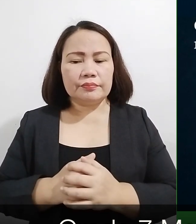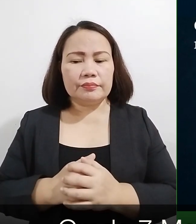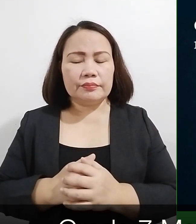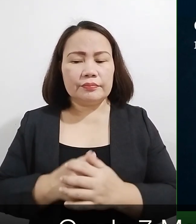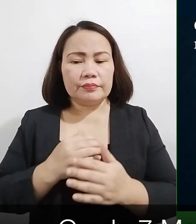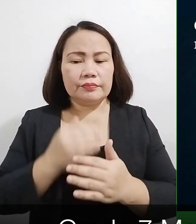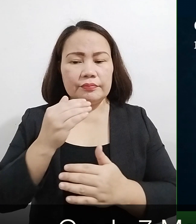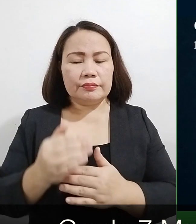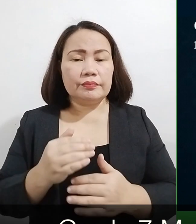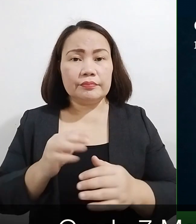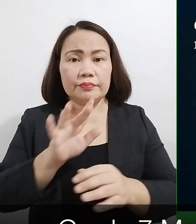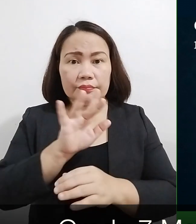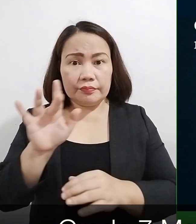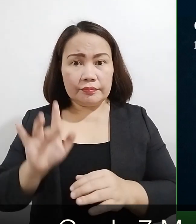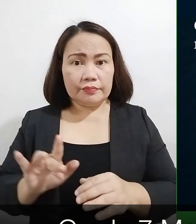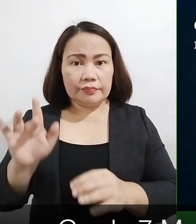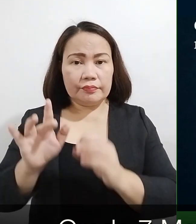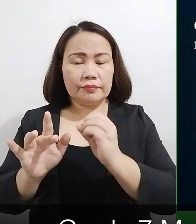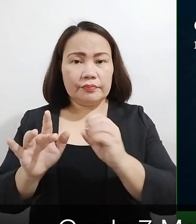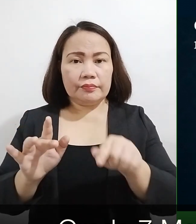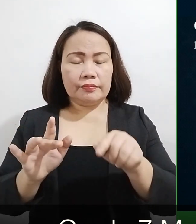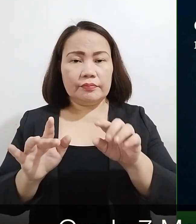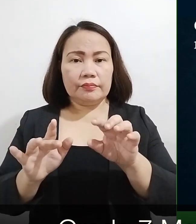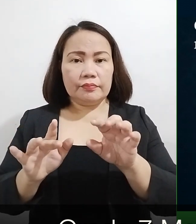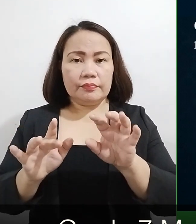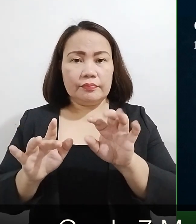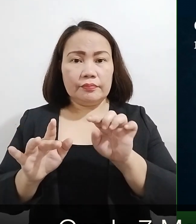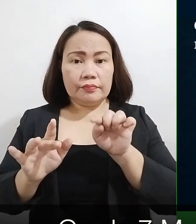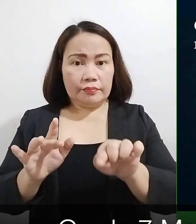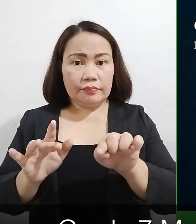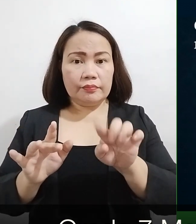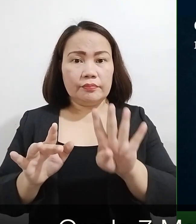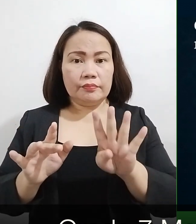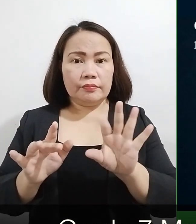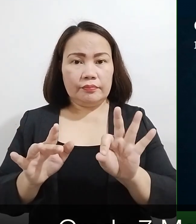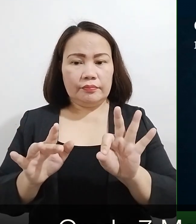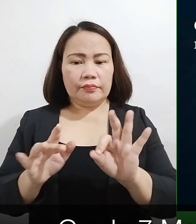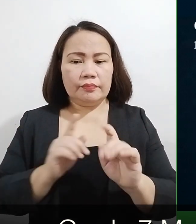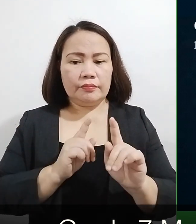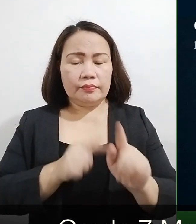Next, 0.49. So, what is the square root of 0.49?